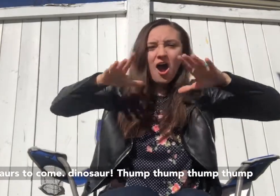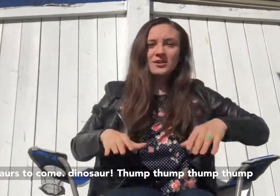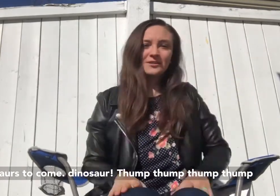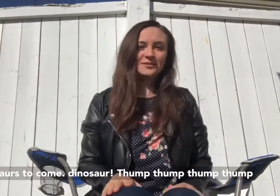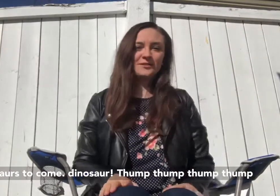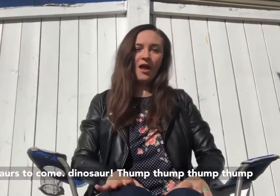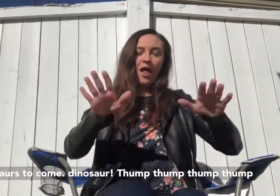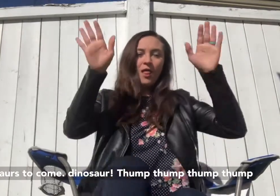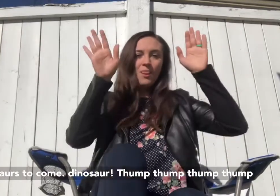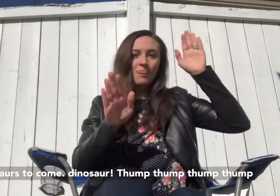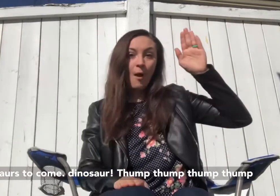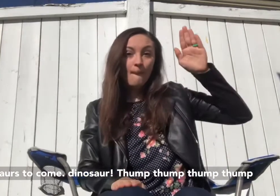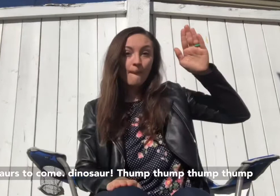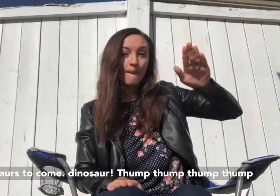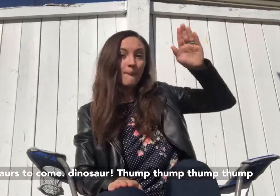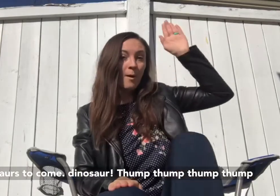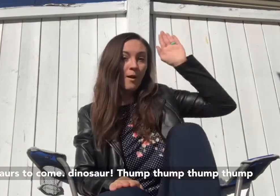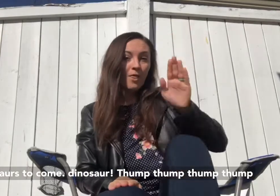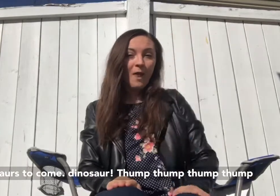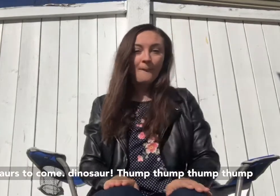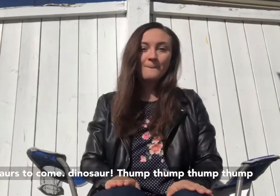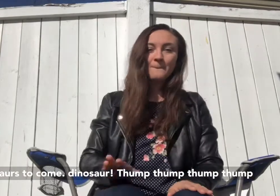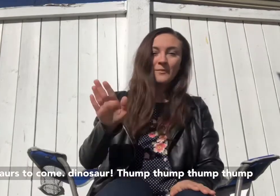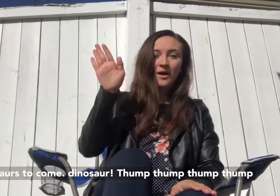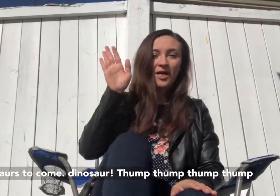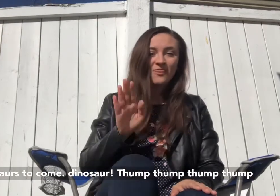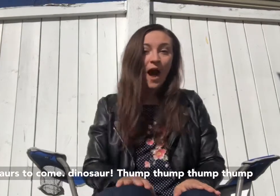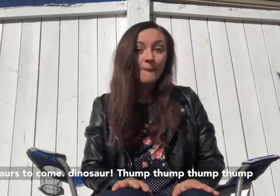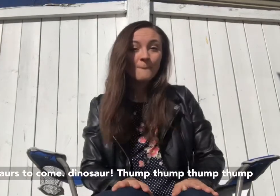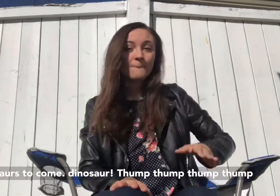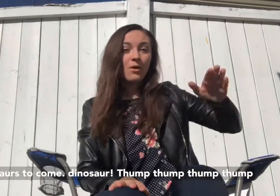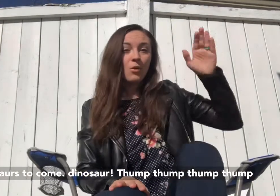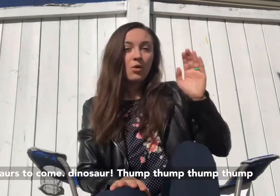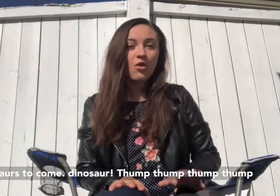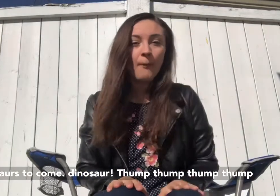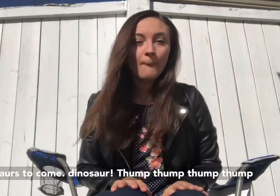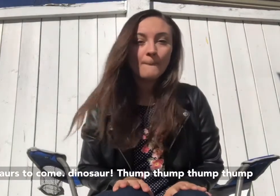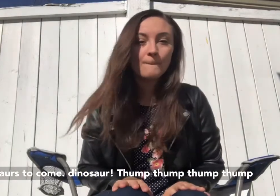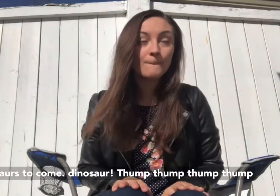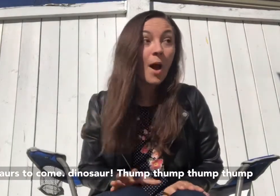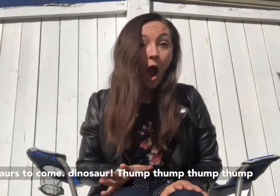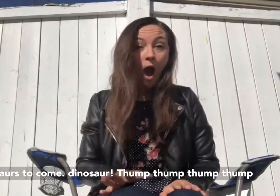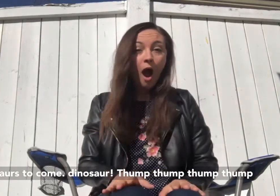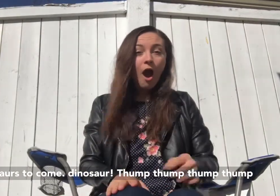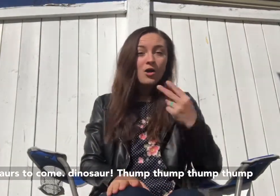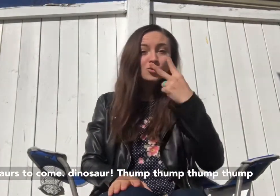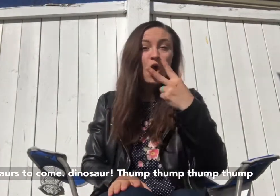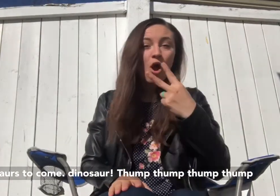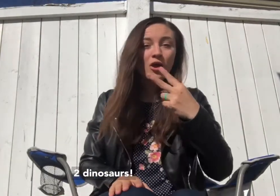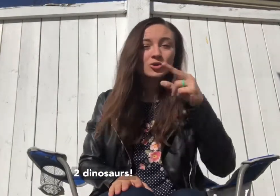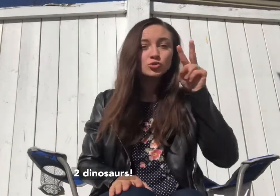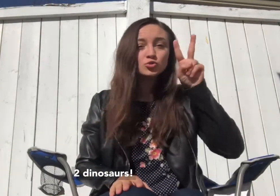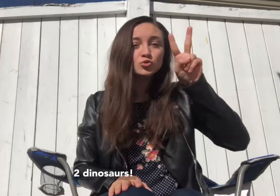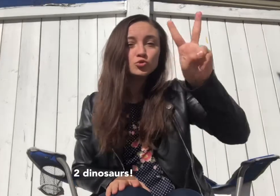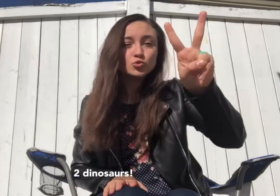Dinosaur! Thump, thump, thump, thump. Oh, do you see?